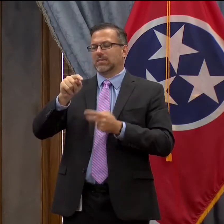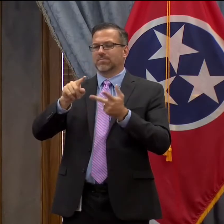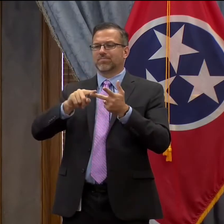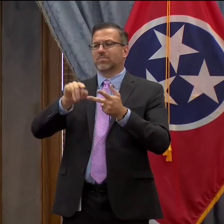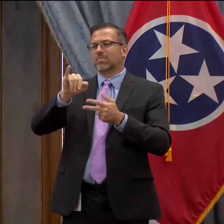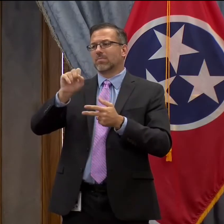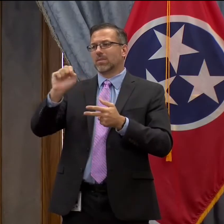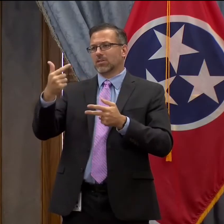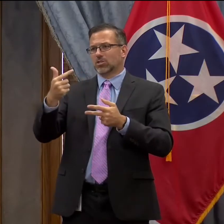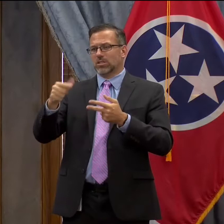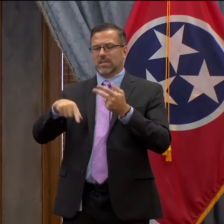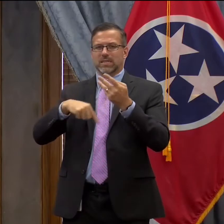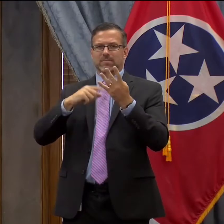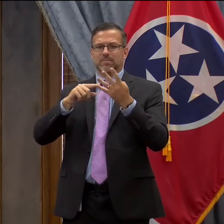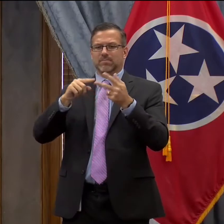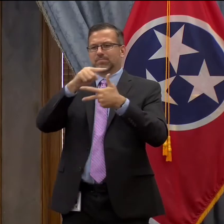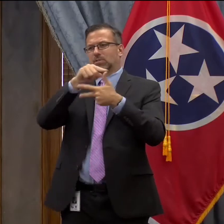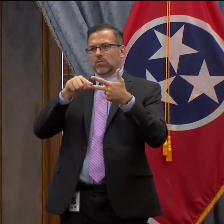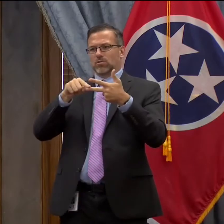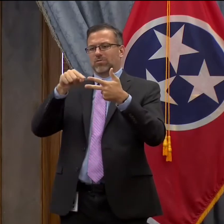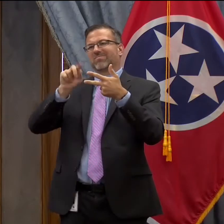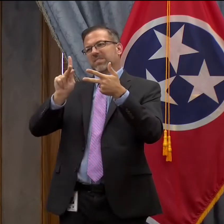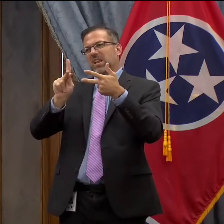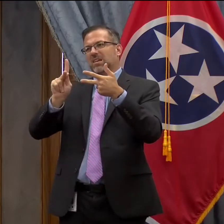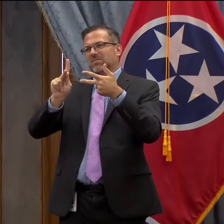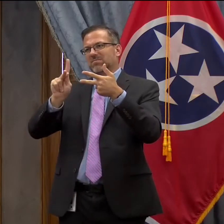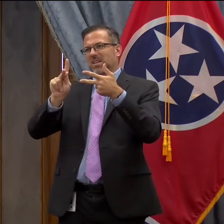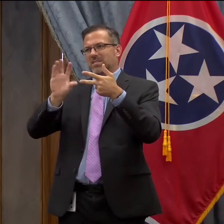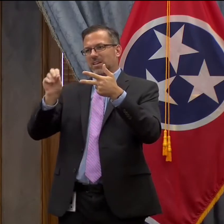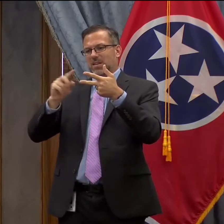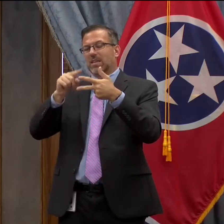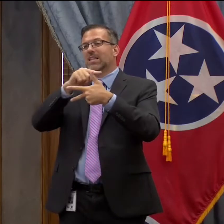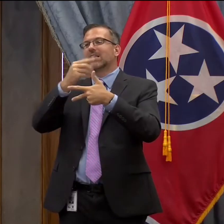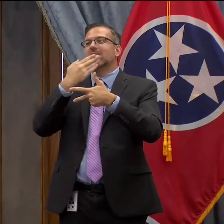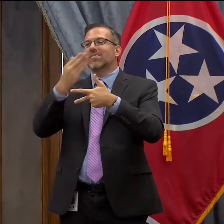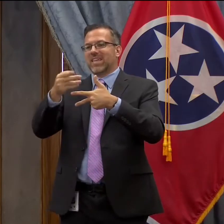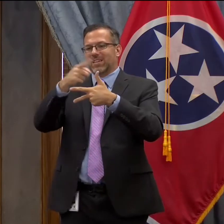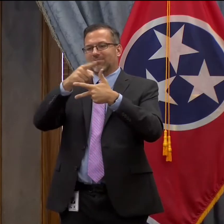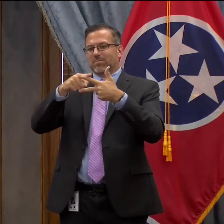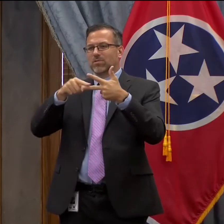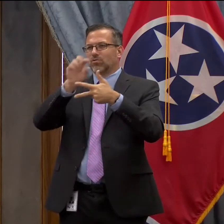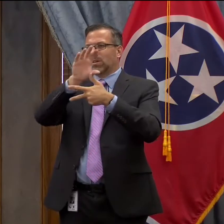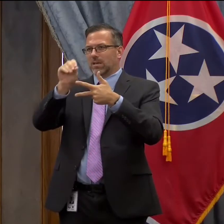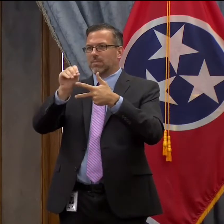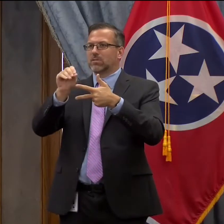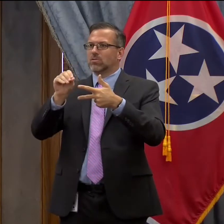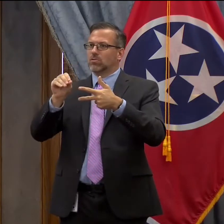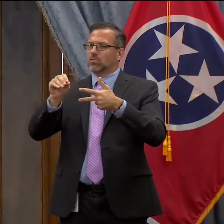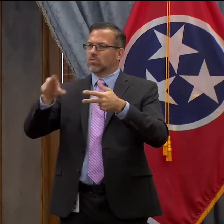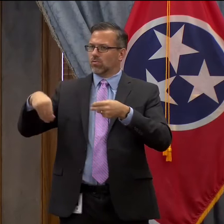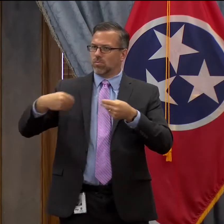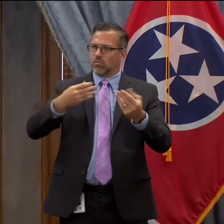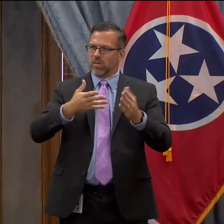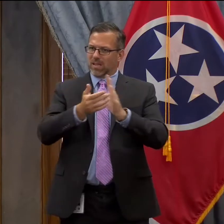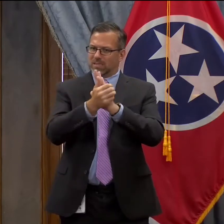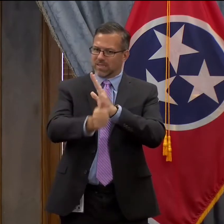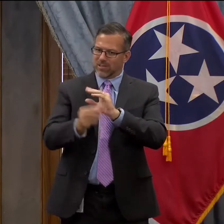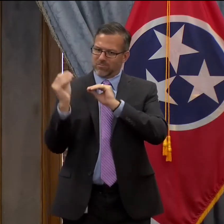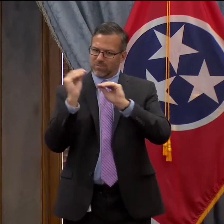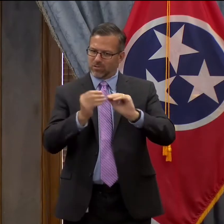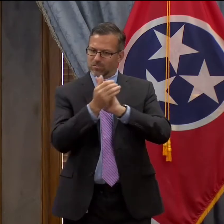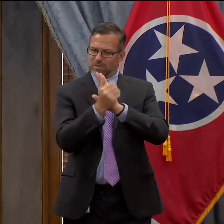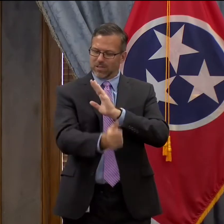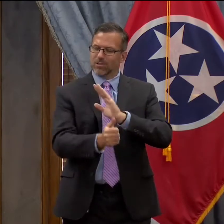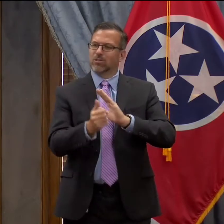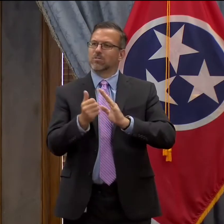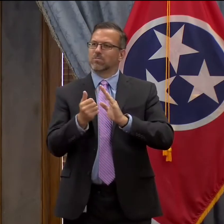Knox County. We want to thank them for being willing to take a risk and to provide a job and provide a skill for